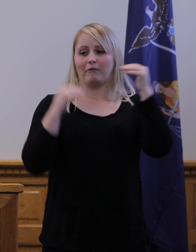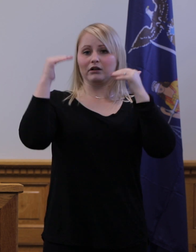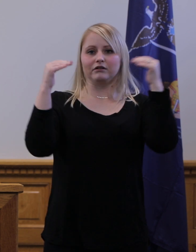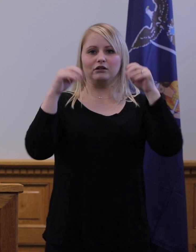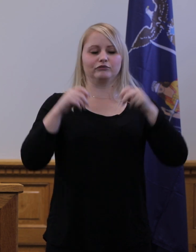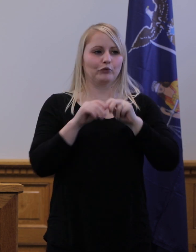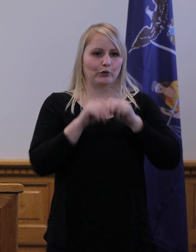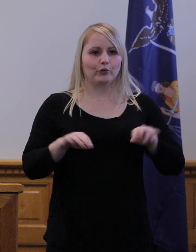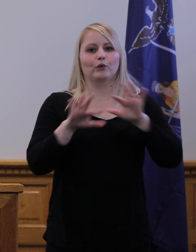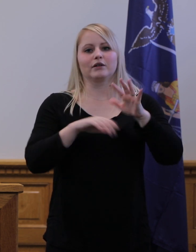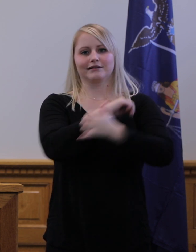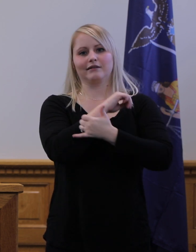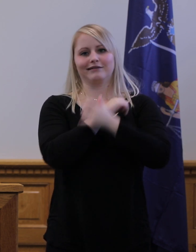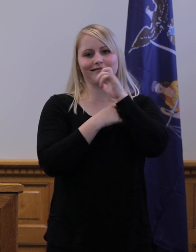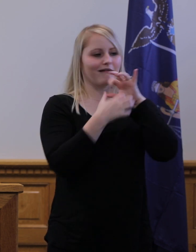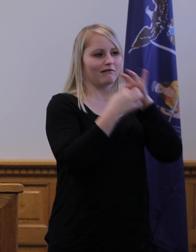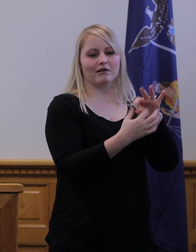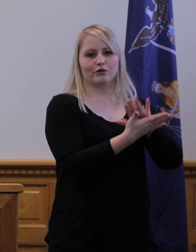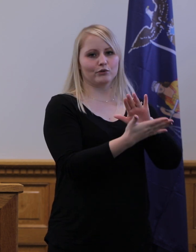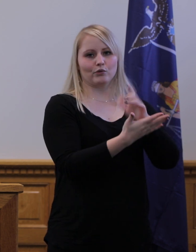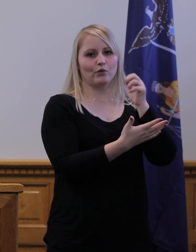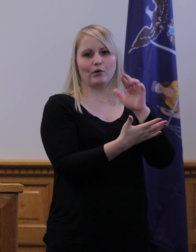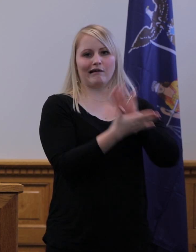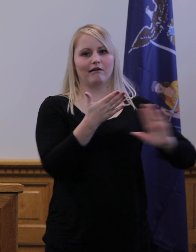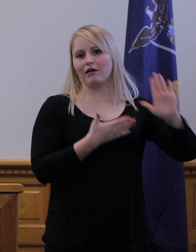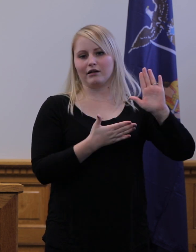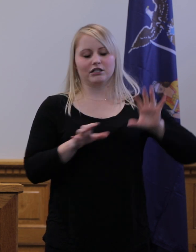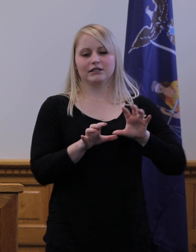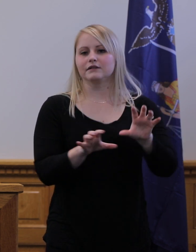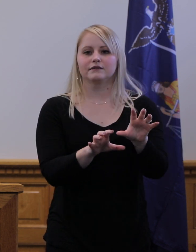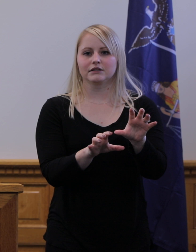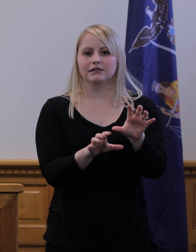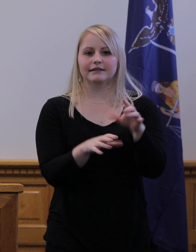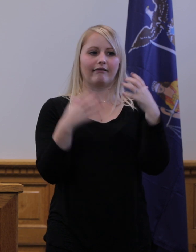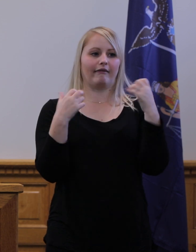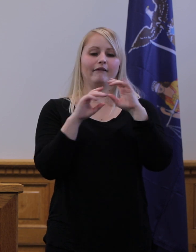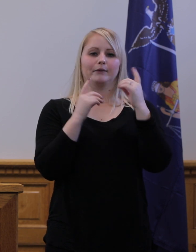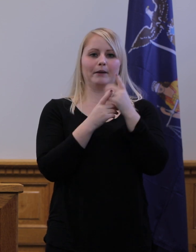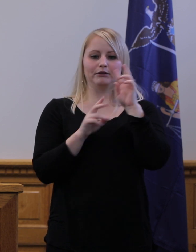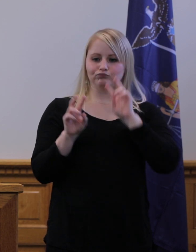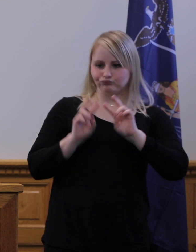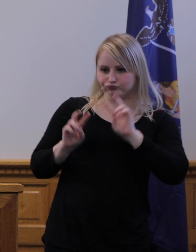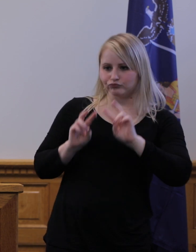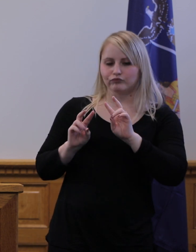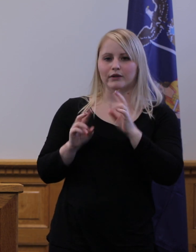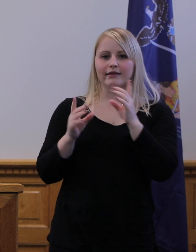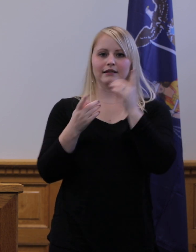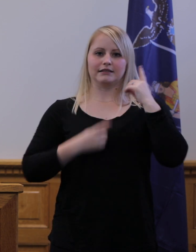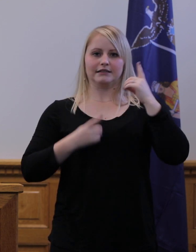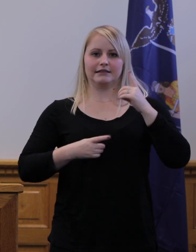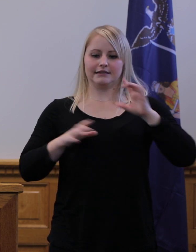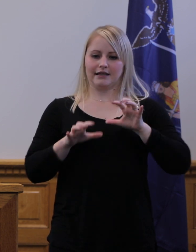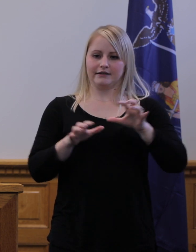county, many of which are not related to school or college activities. The Health Department is monitoring disease activity to